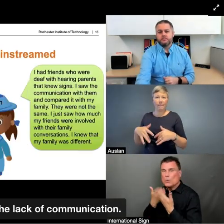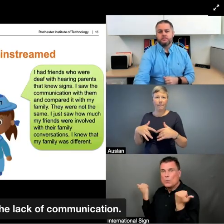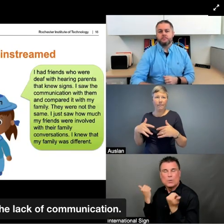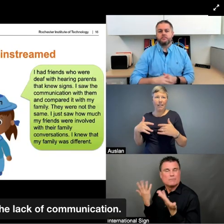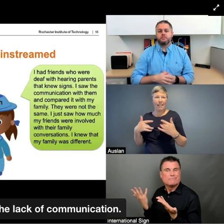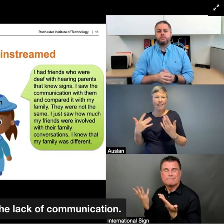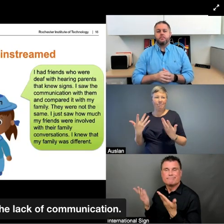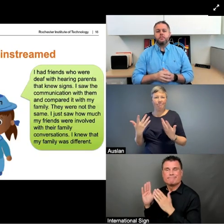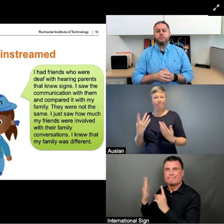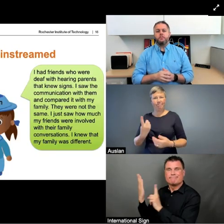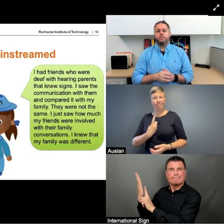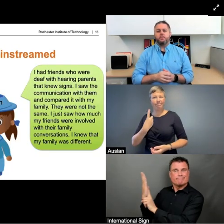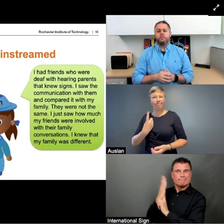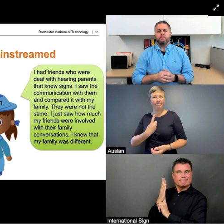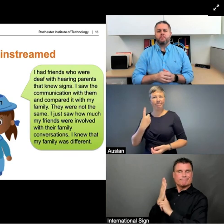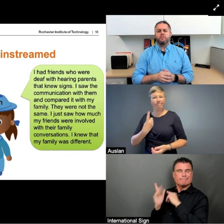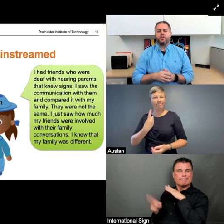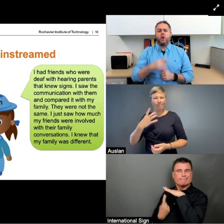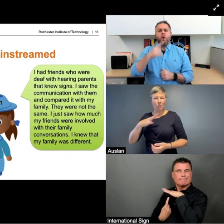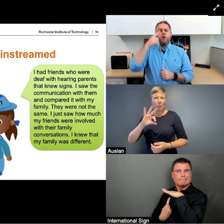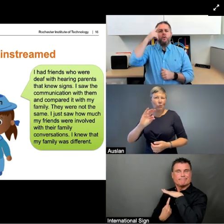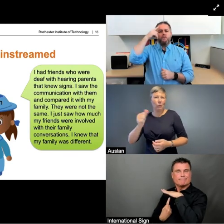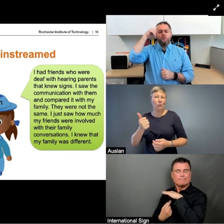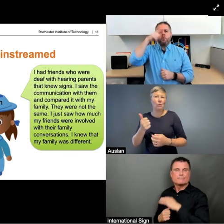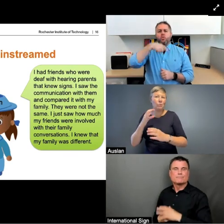of communication.